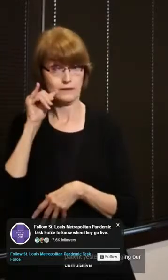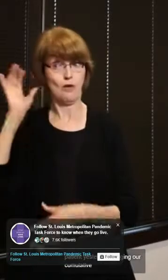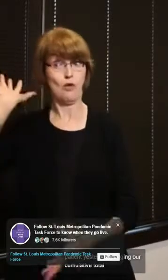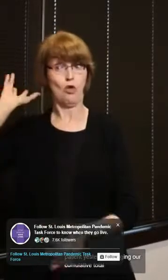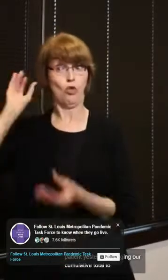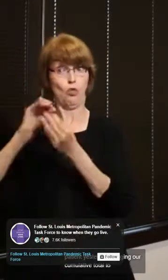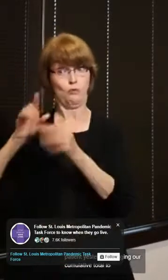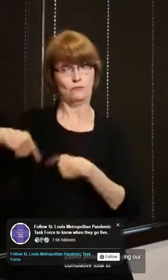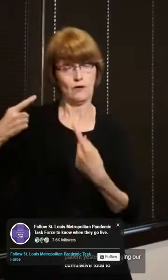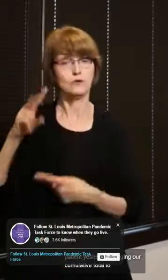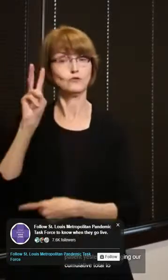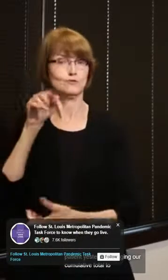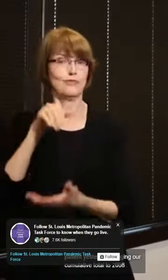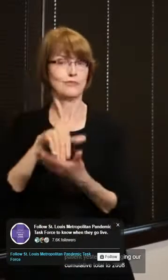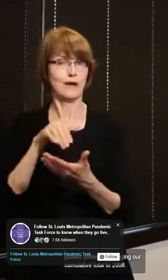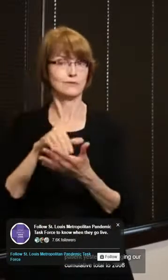to